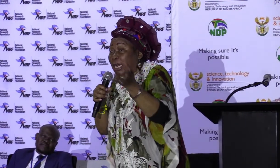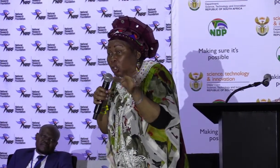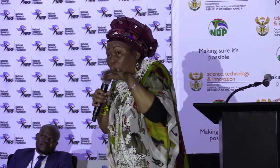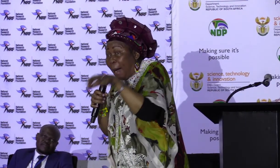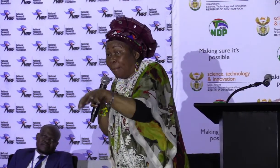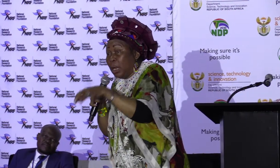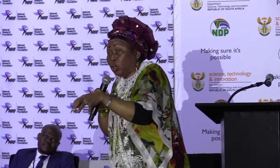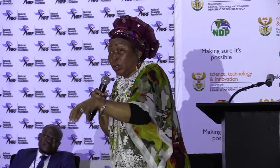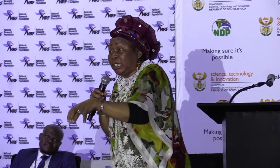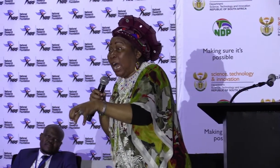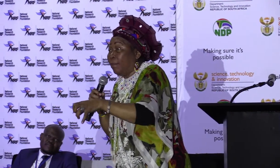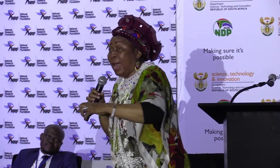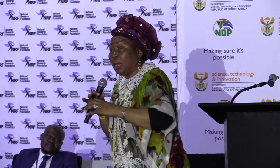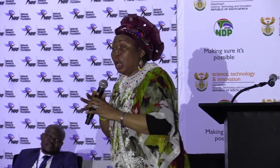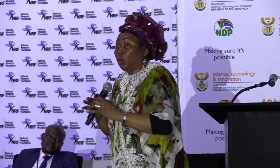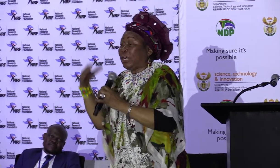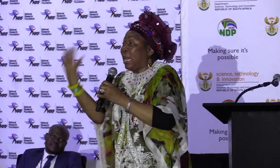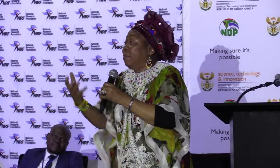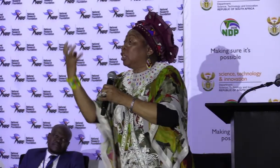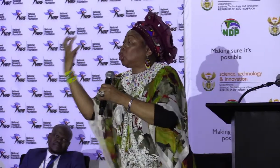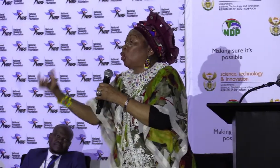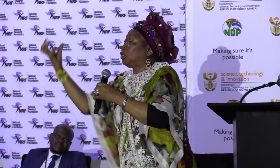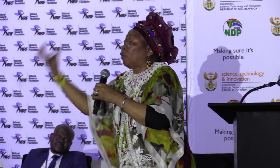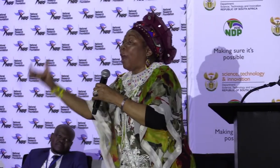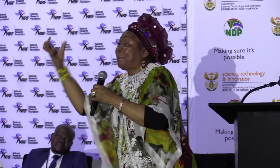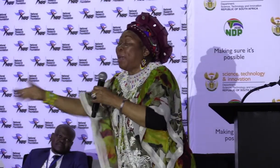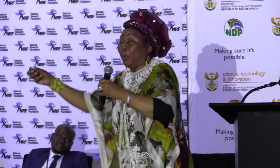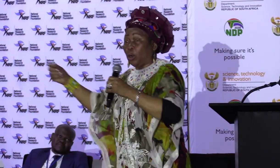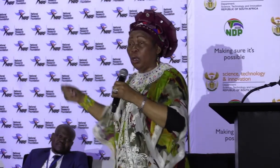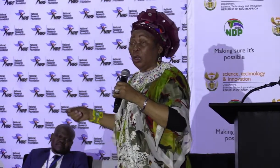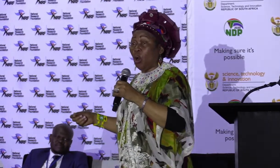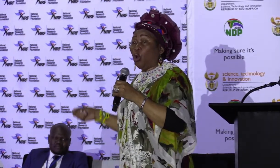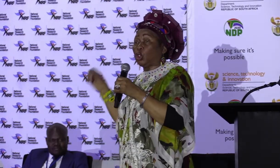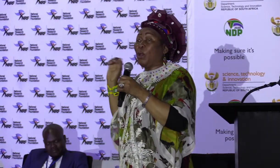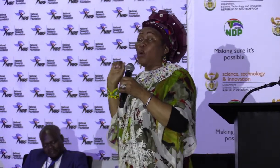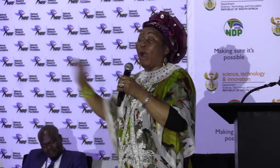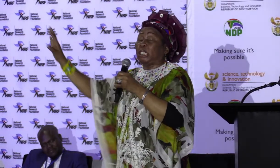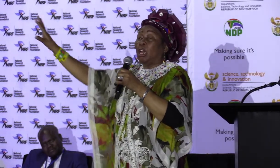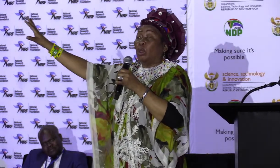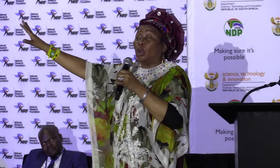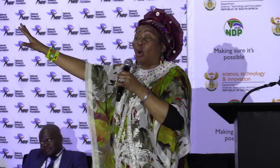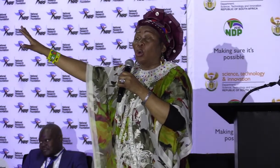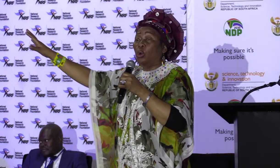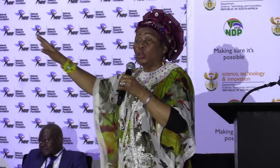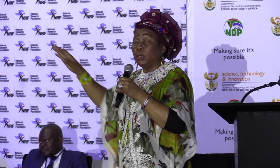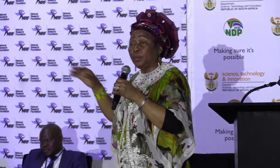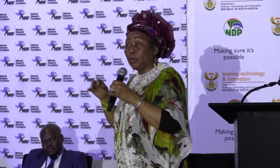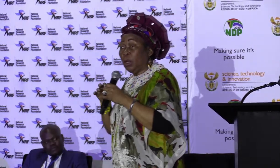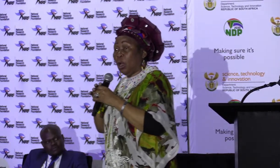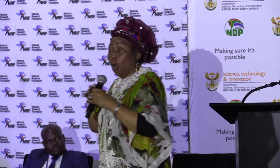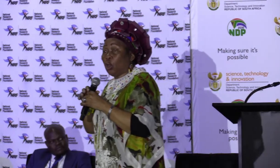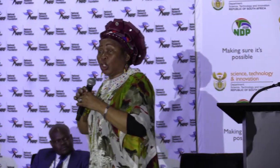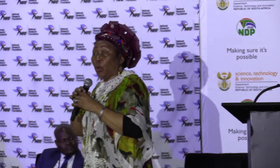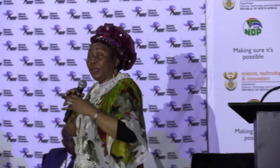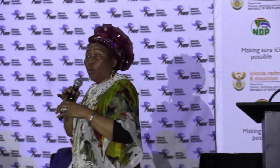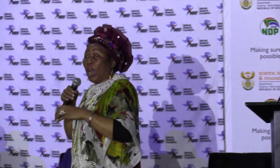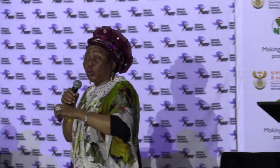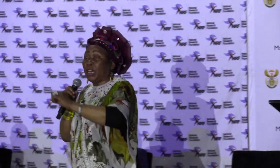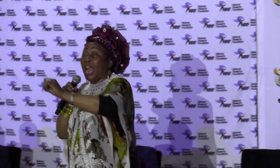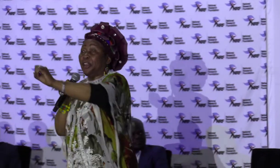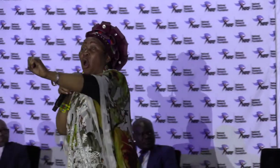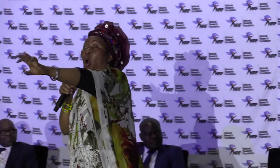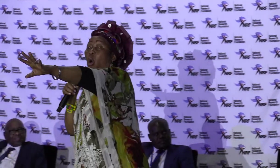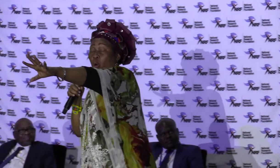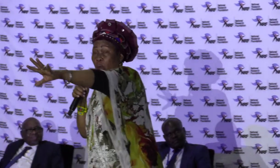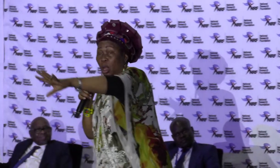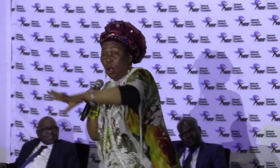the historians to come to this young man to tell him the stories of our people. Who's doing what with gold? Who's doing what